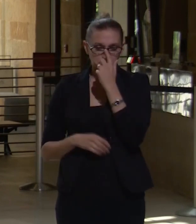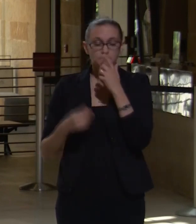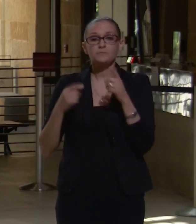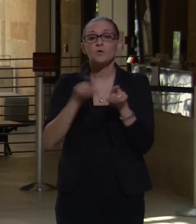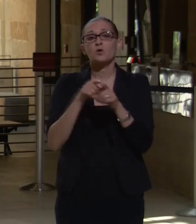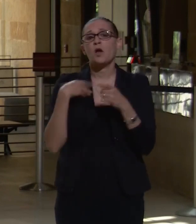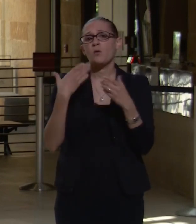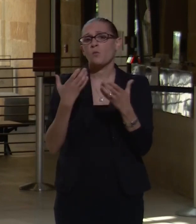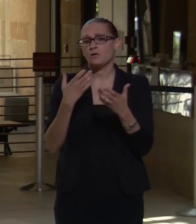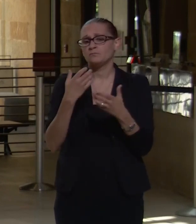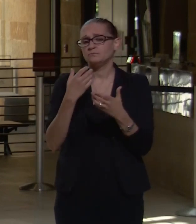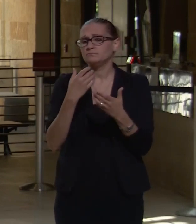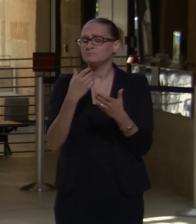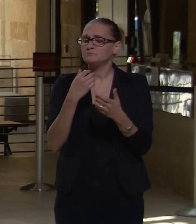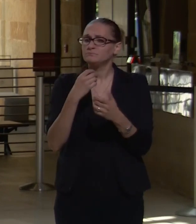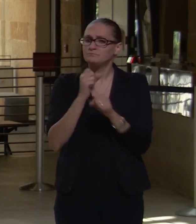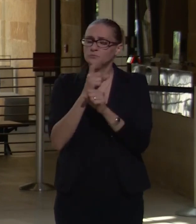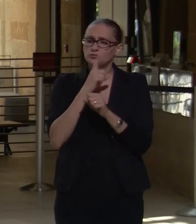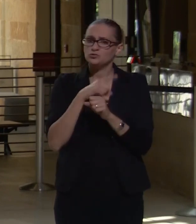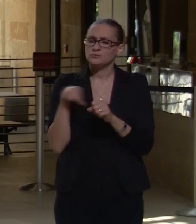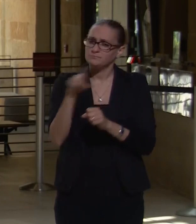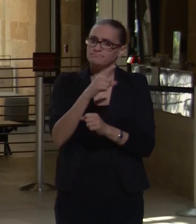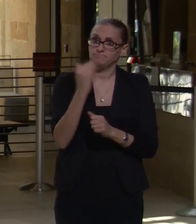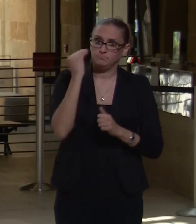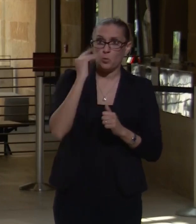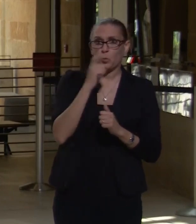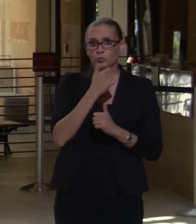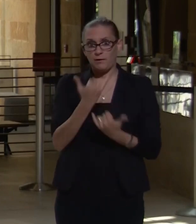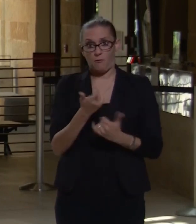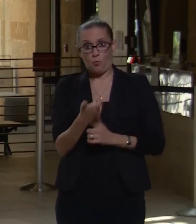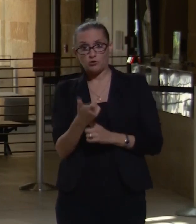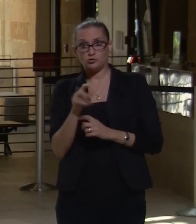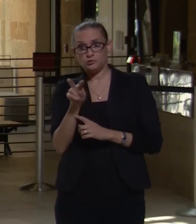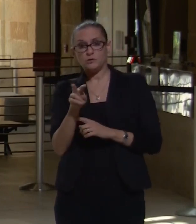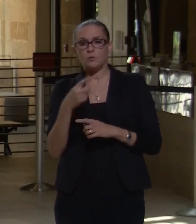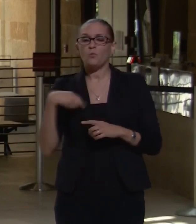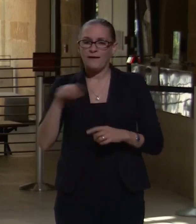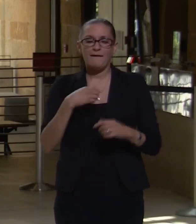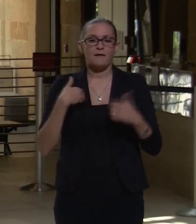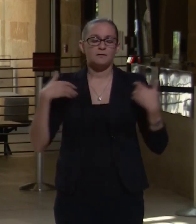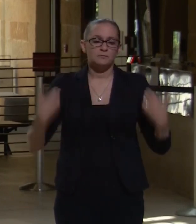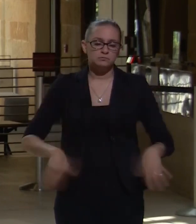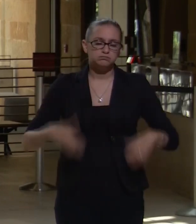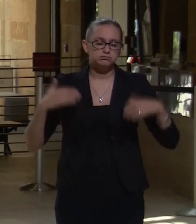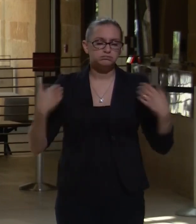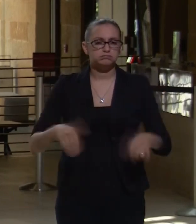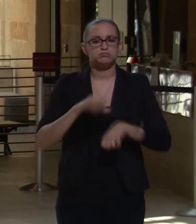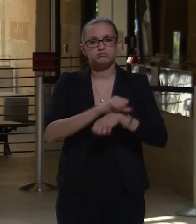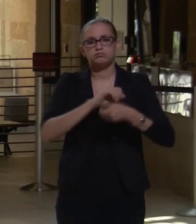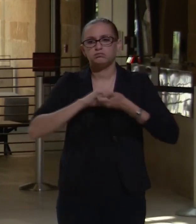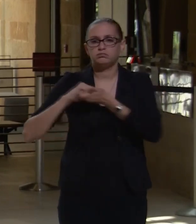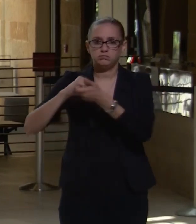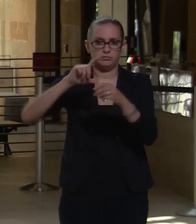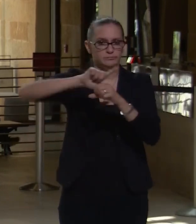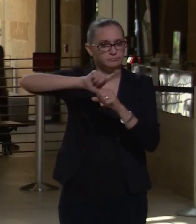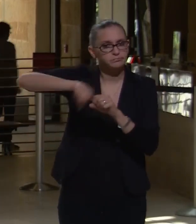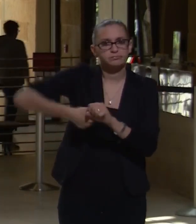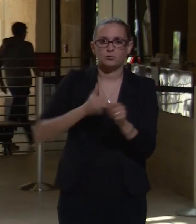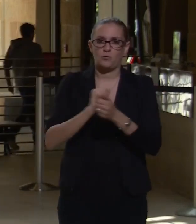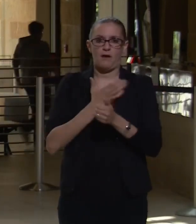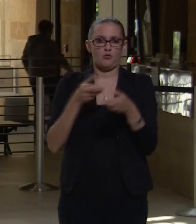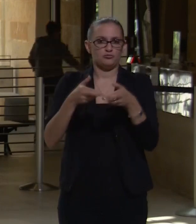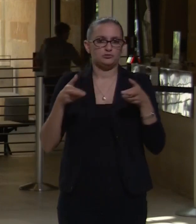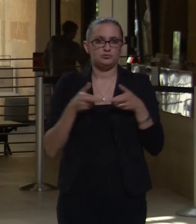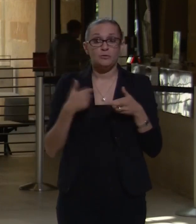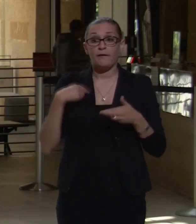Also, I want to assure those who are listening and viewing that we do have a tremendous collaboration regionally. So we